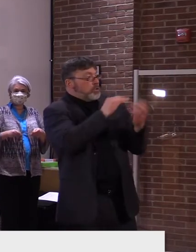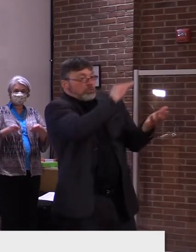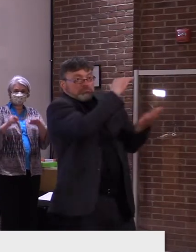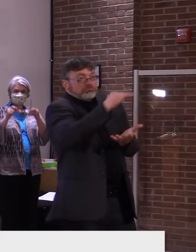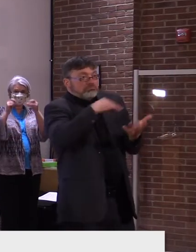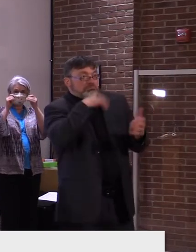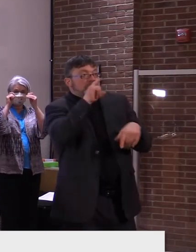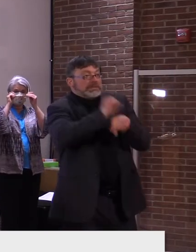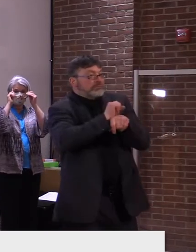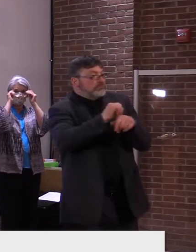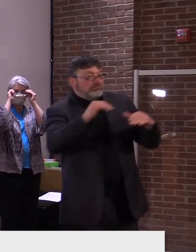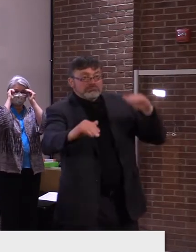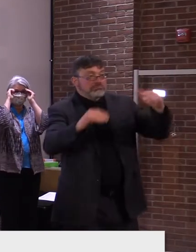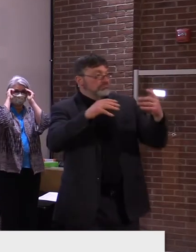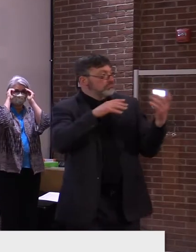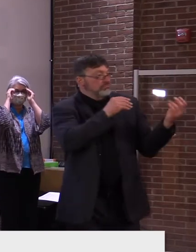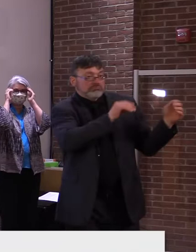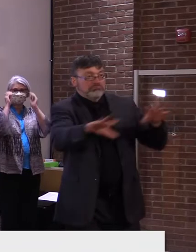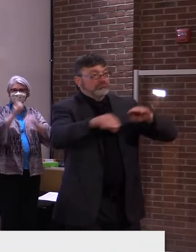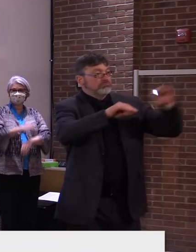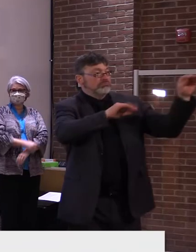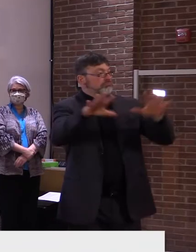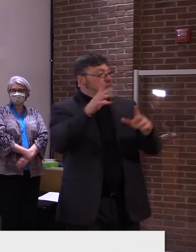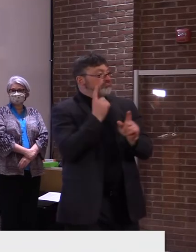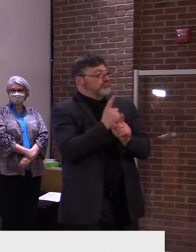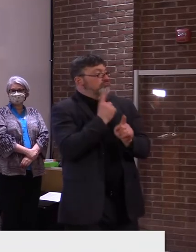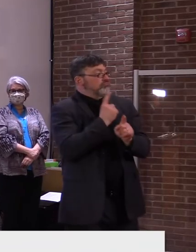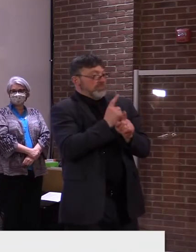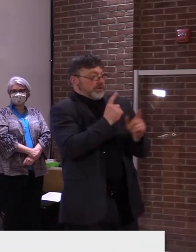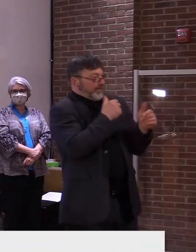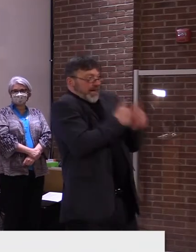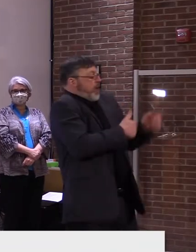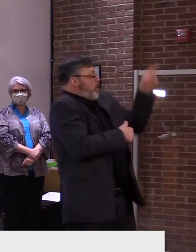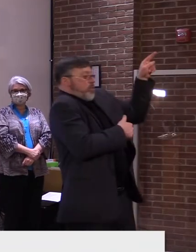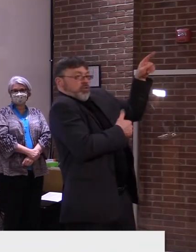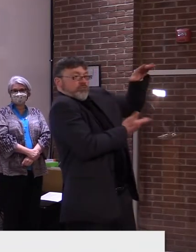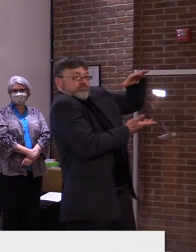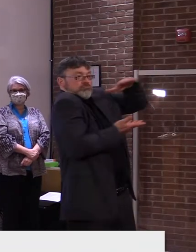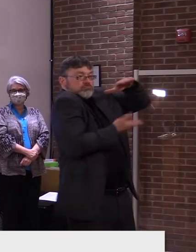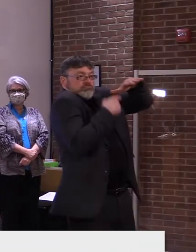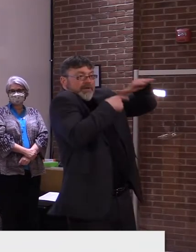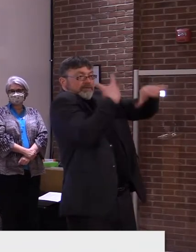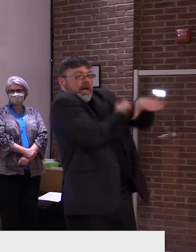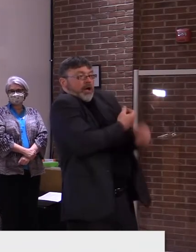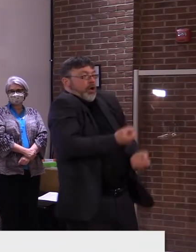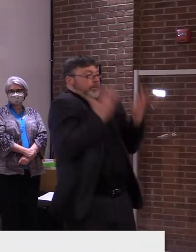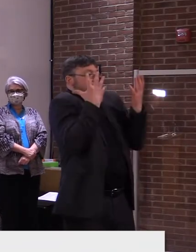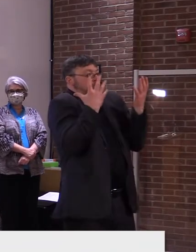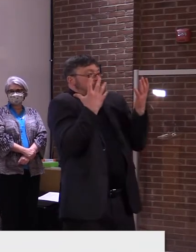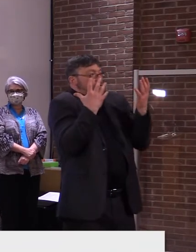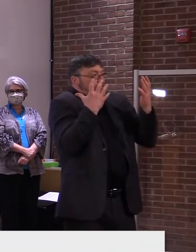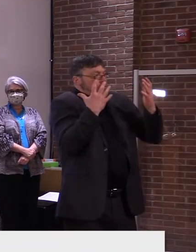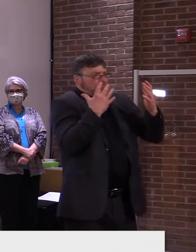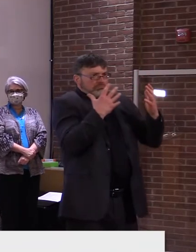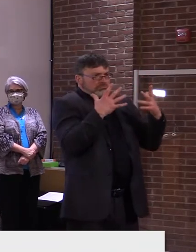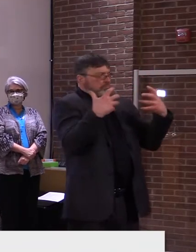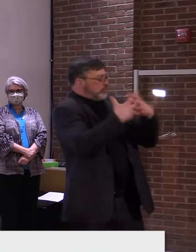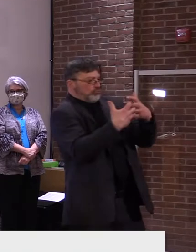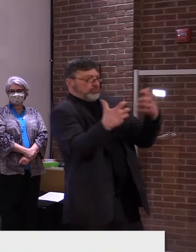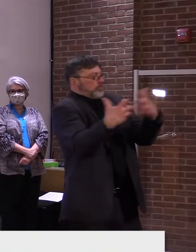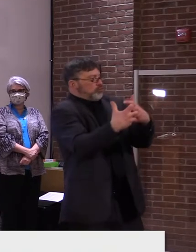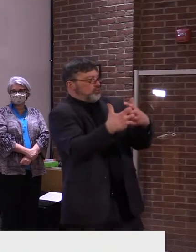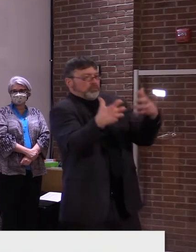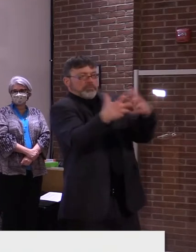the demand with the injections and the strategy we're using to administer